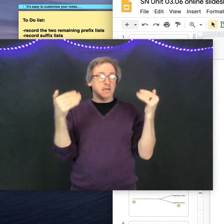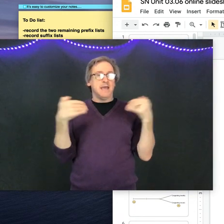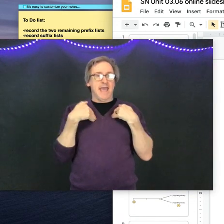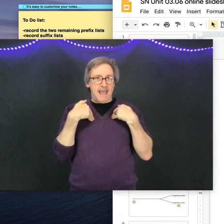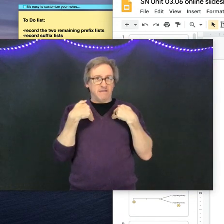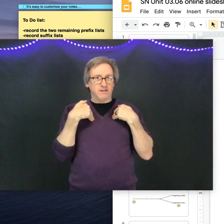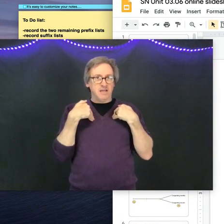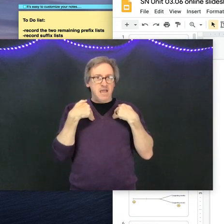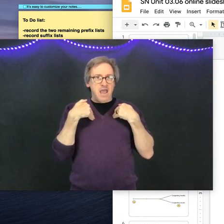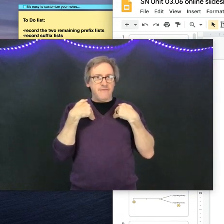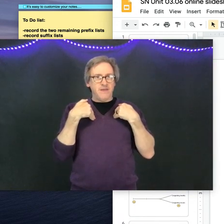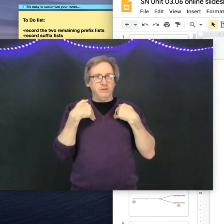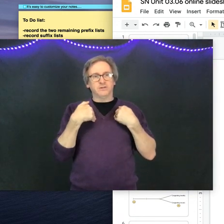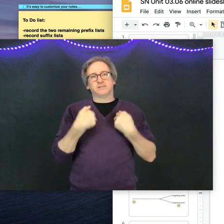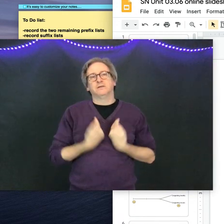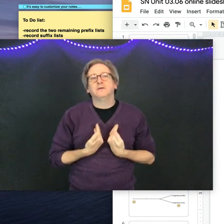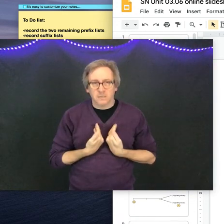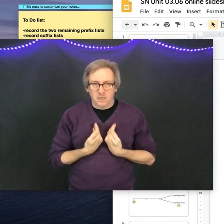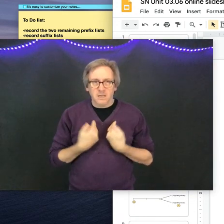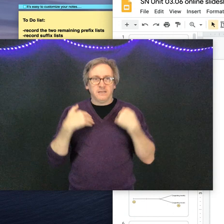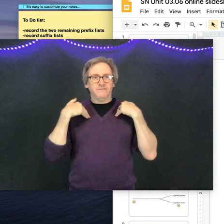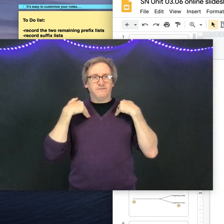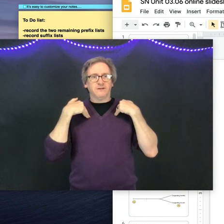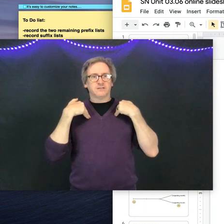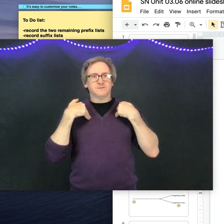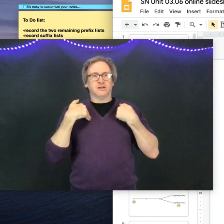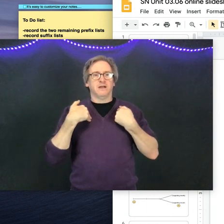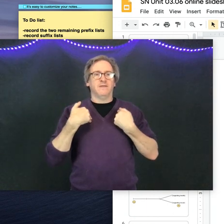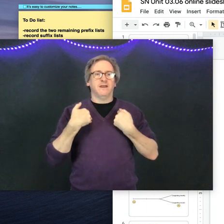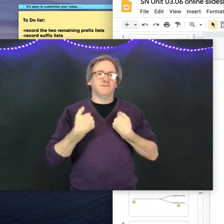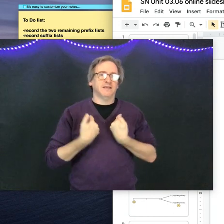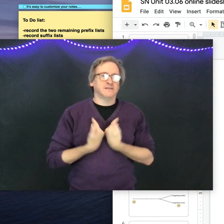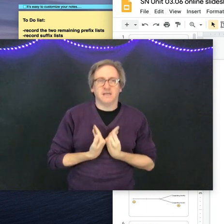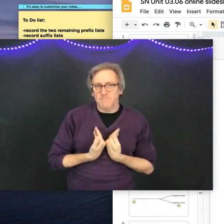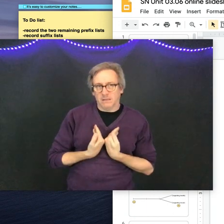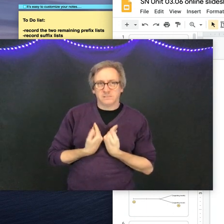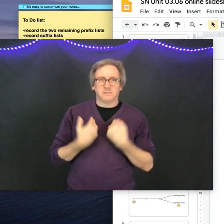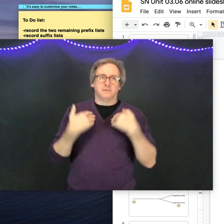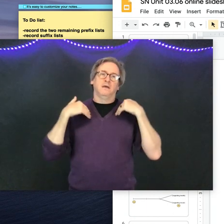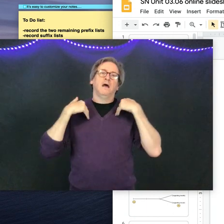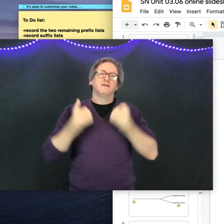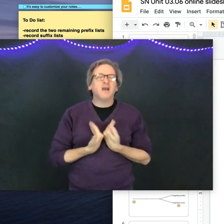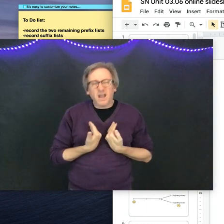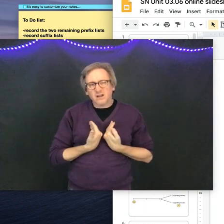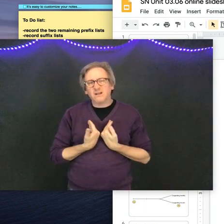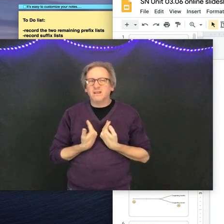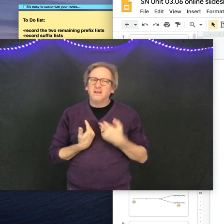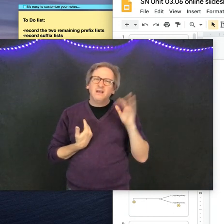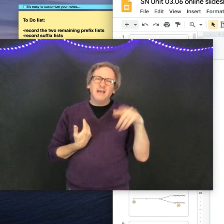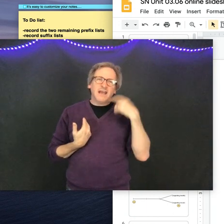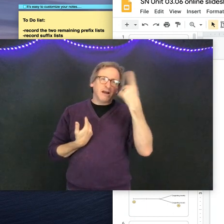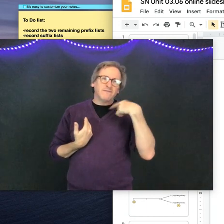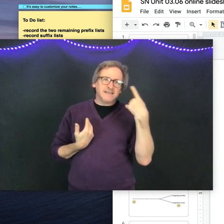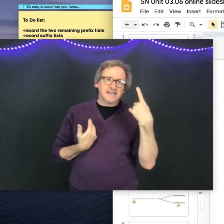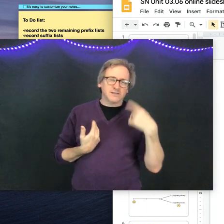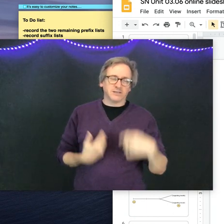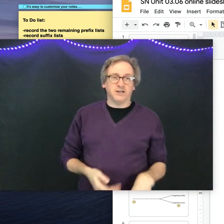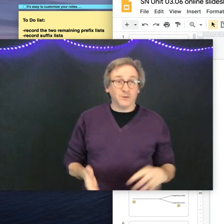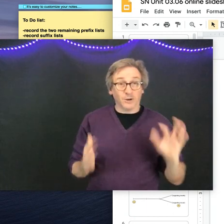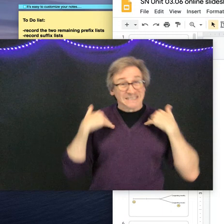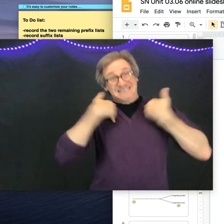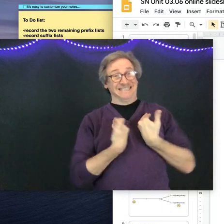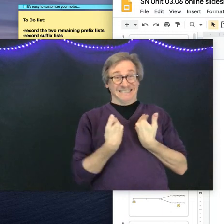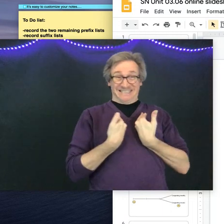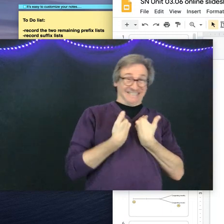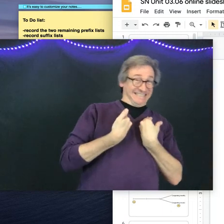cat. Have. And then you just leave the fingertips there, and then everything else kind of melts. Tired. And your face has to look tired. You